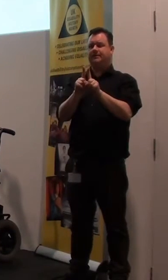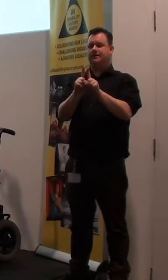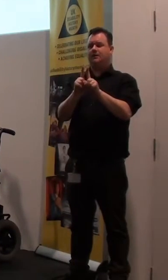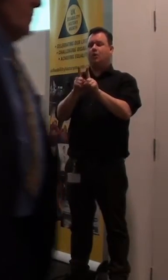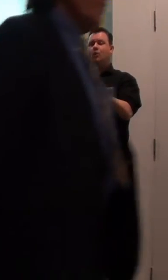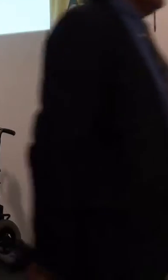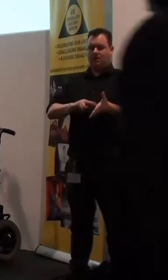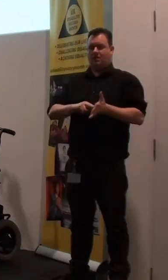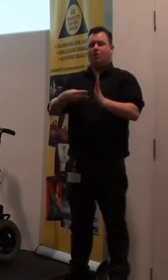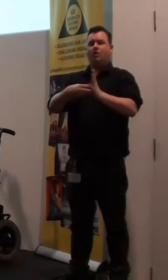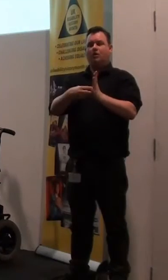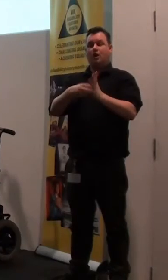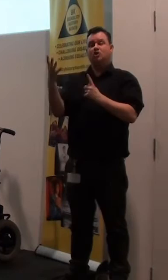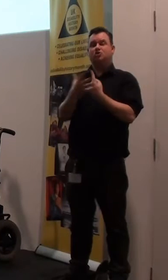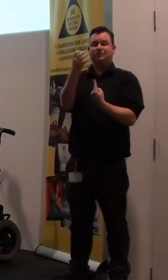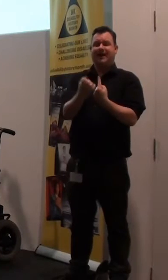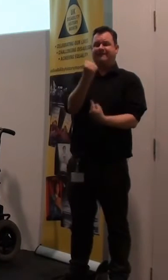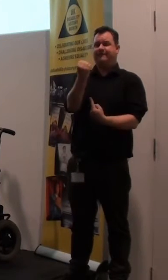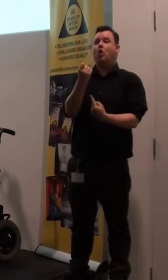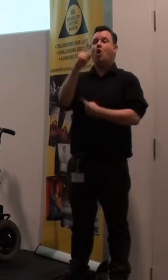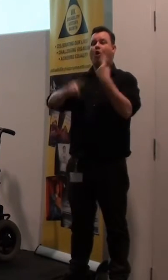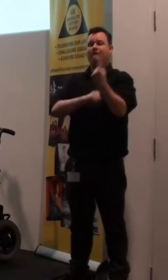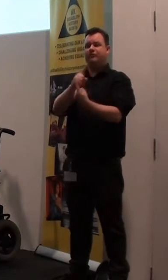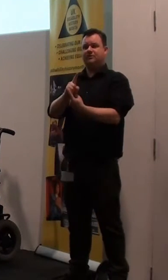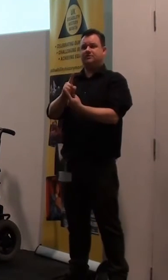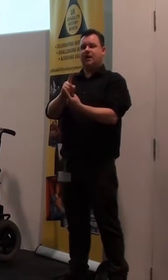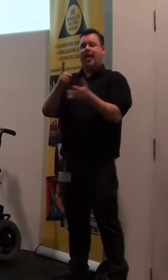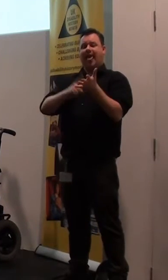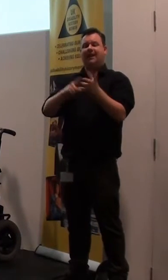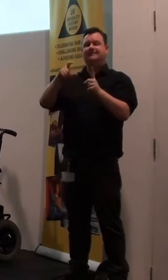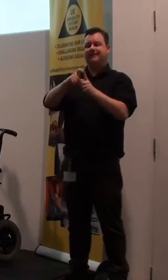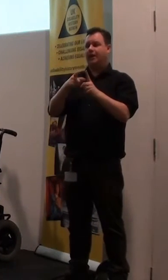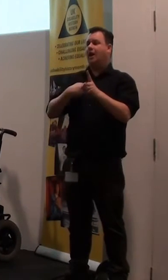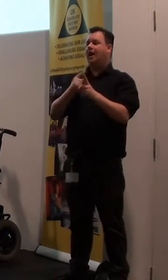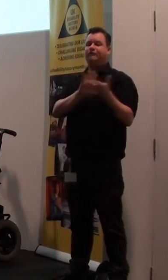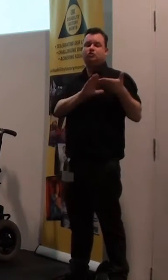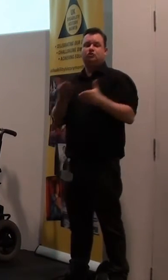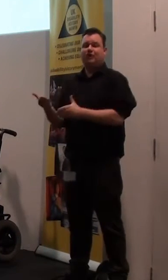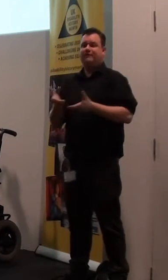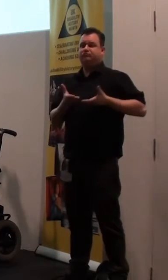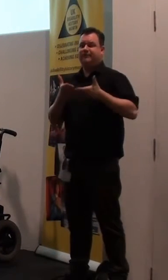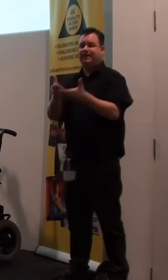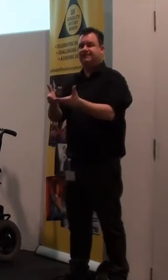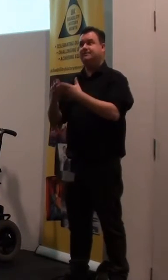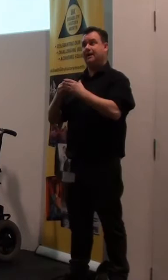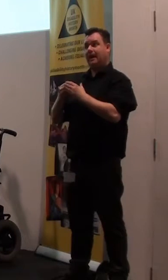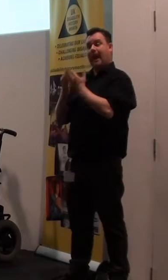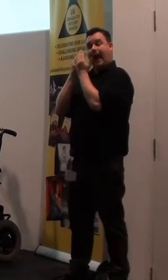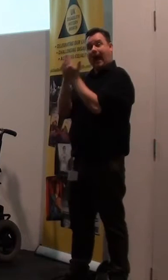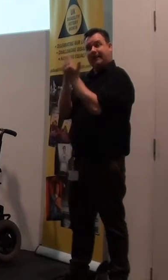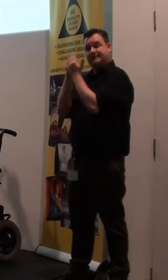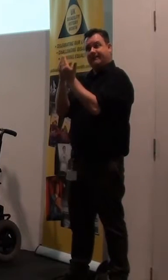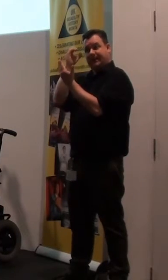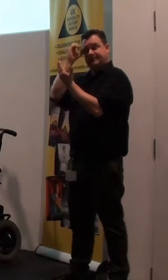and we organised a very successful learning disability conference, made up of service providers, academics, people with learning disabilities, all of